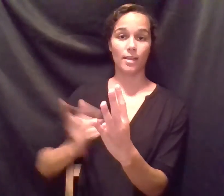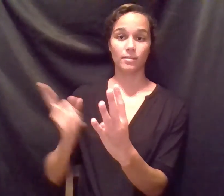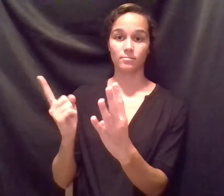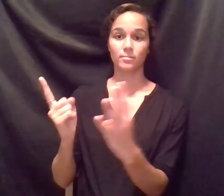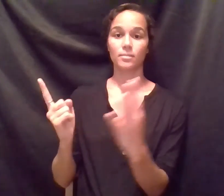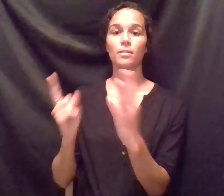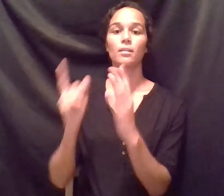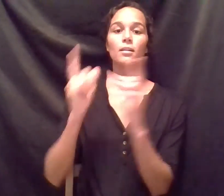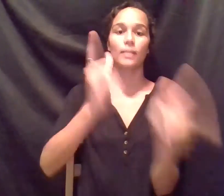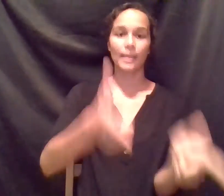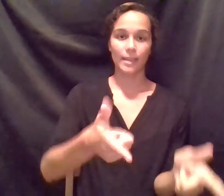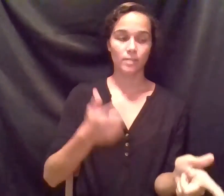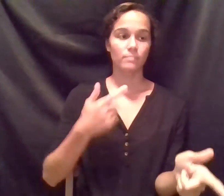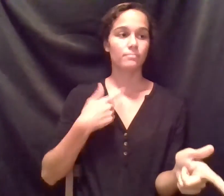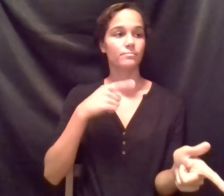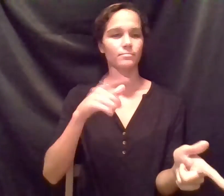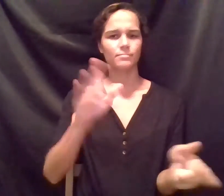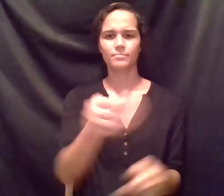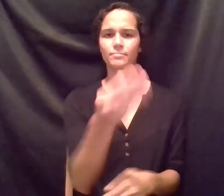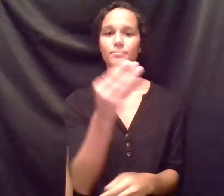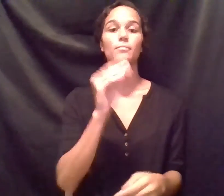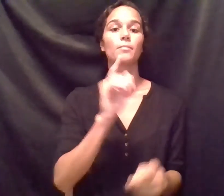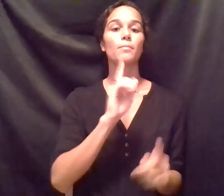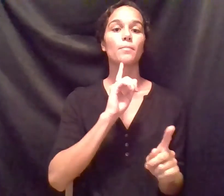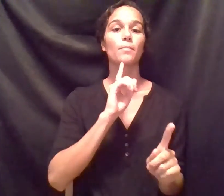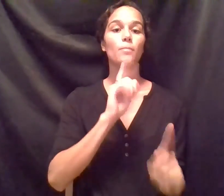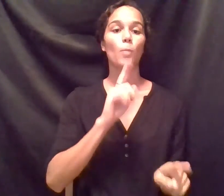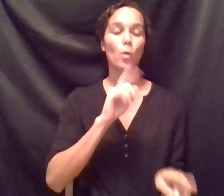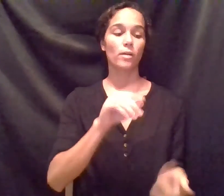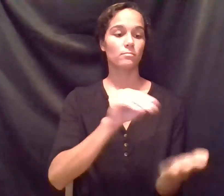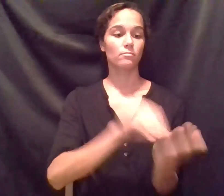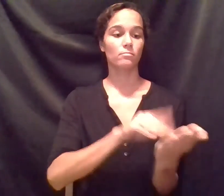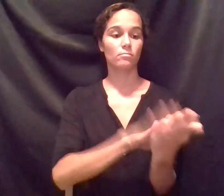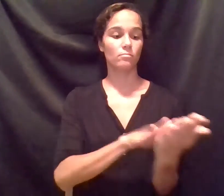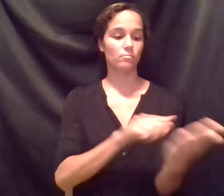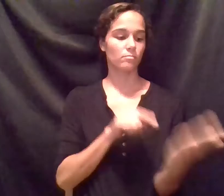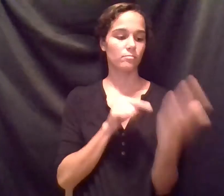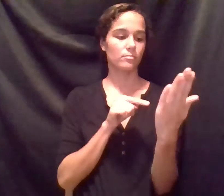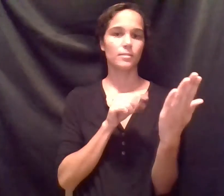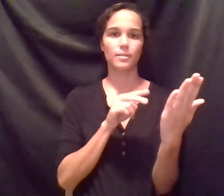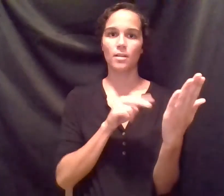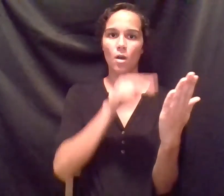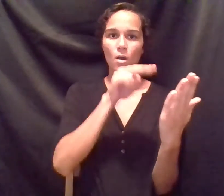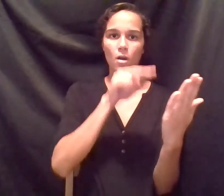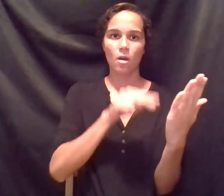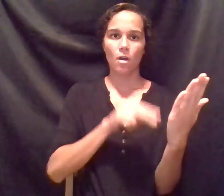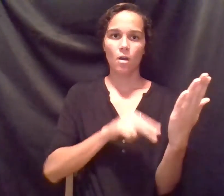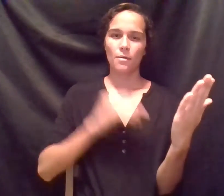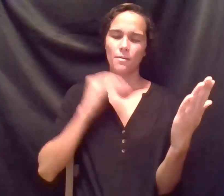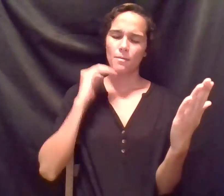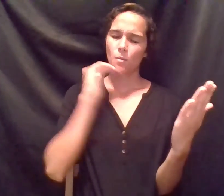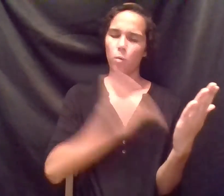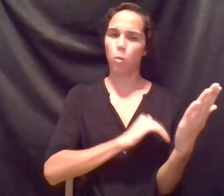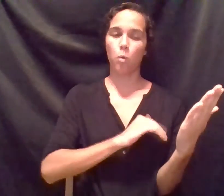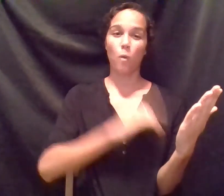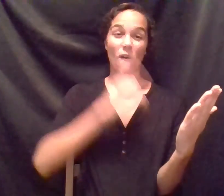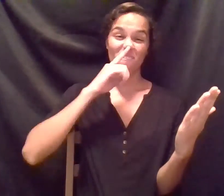the district attorney because it was all fiction. It was fiction. And if it were true, I would be